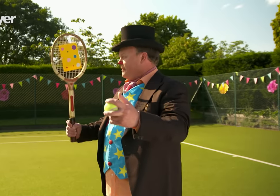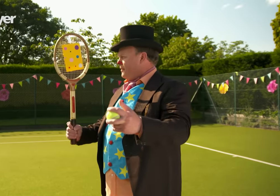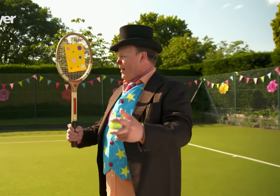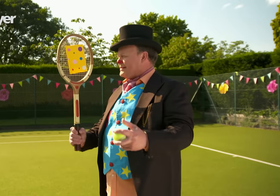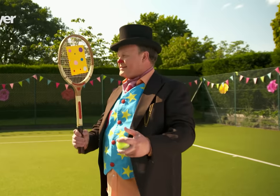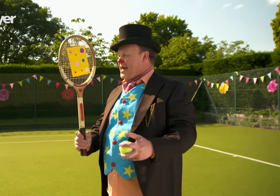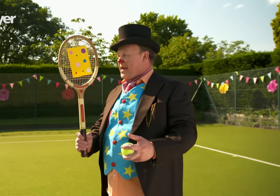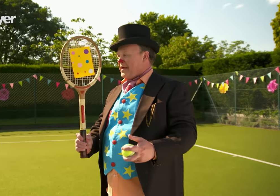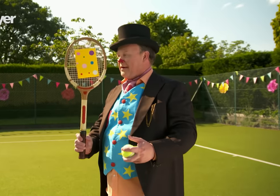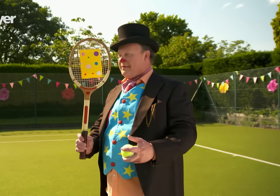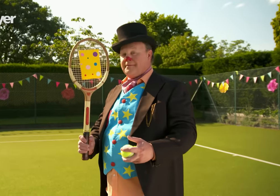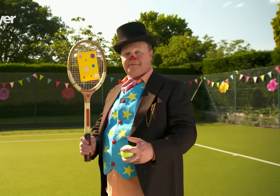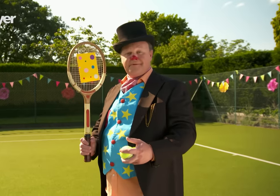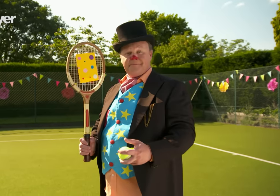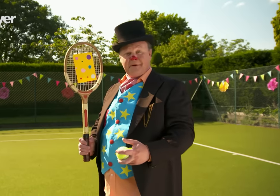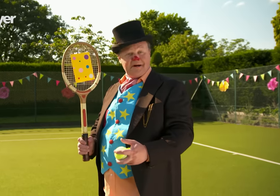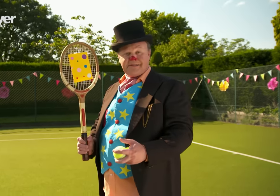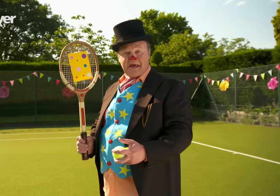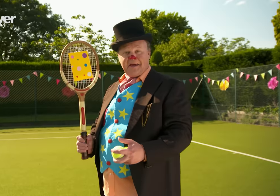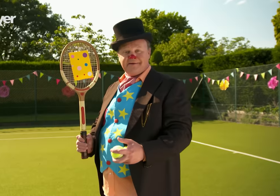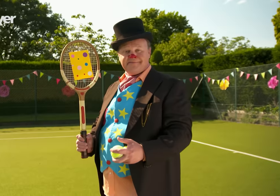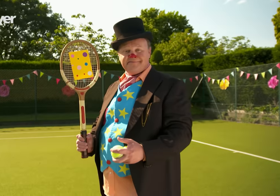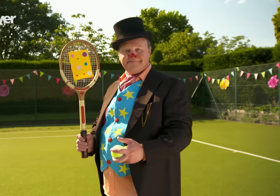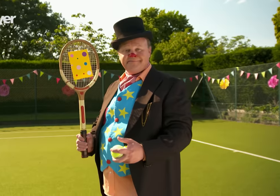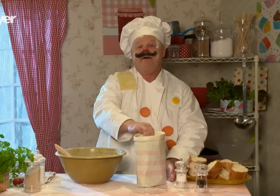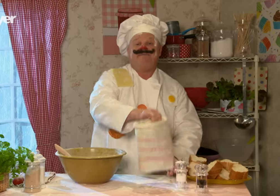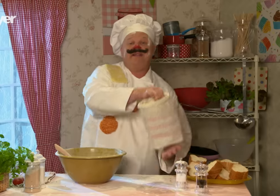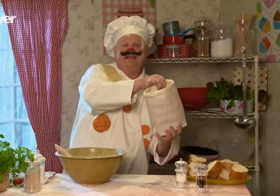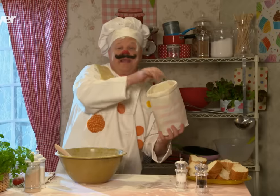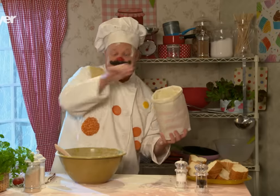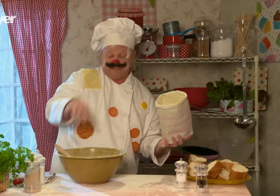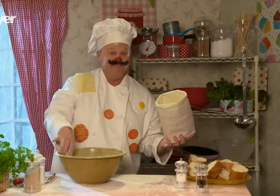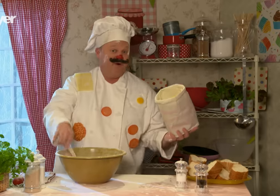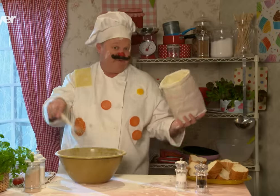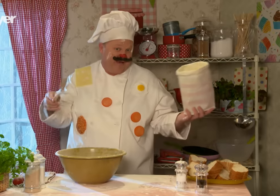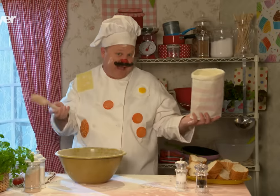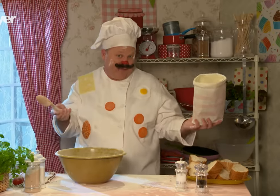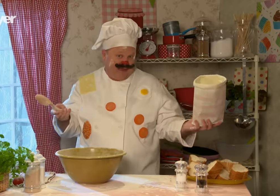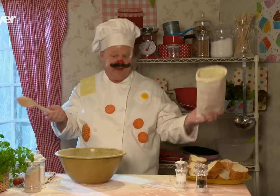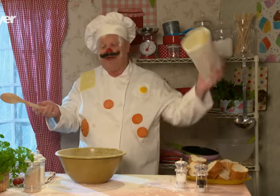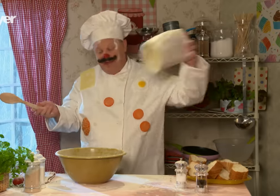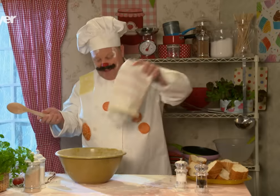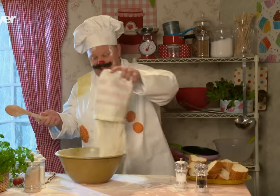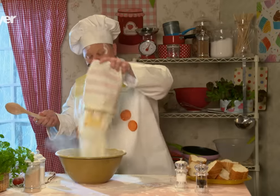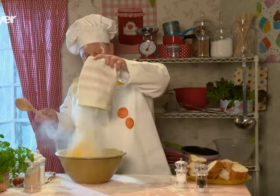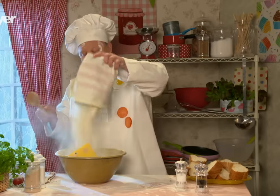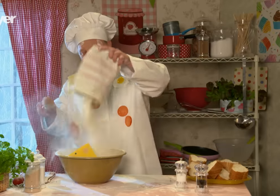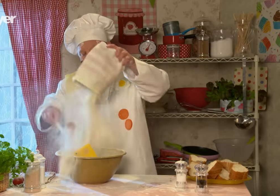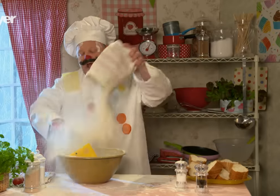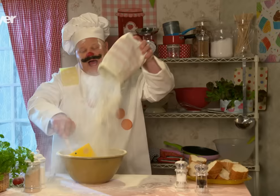Oh, I say, party. Finally, some more flour. There it goes. A la